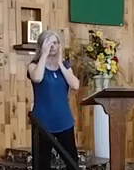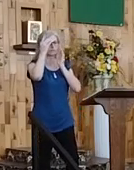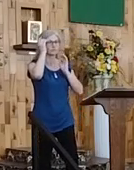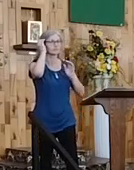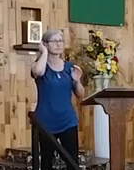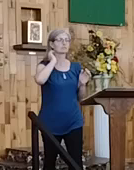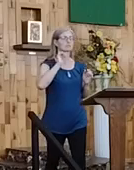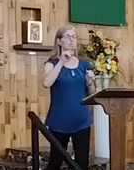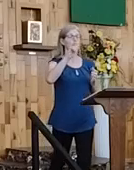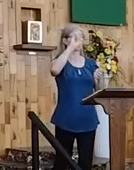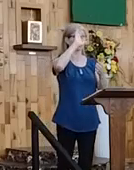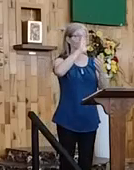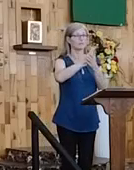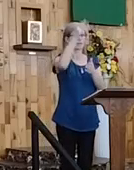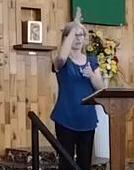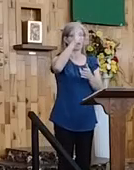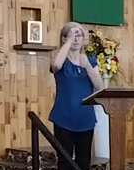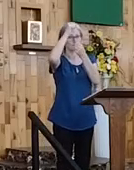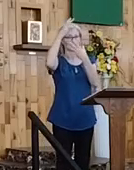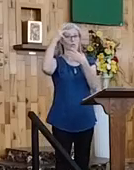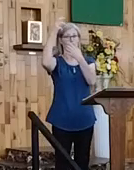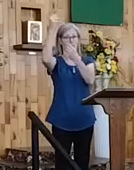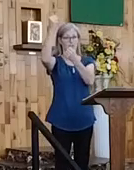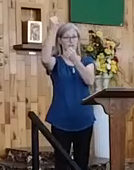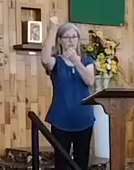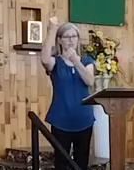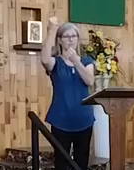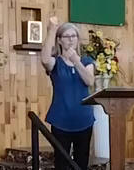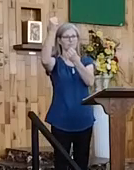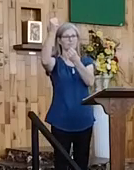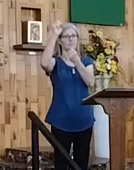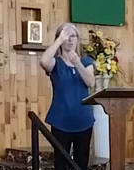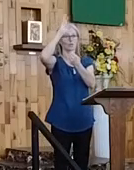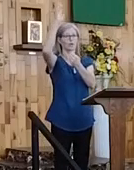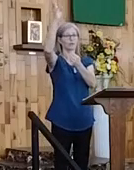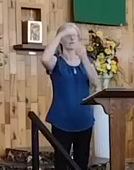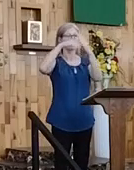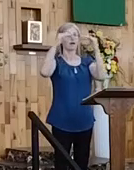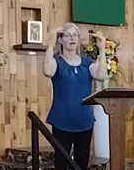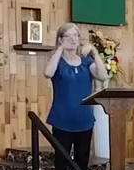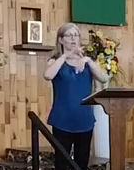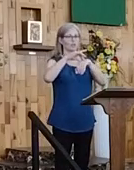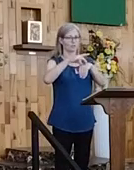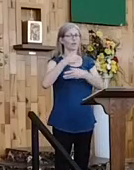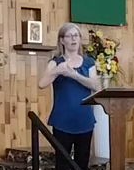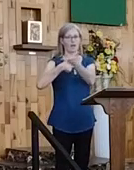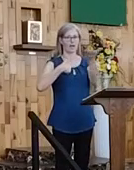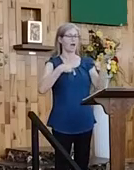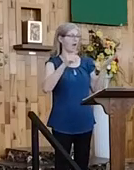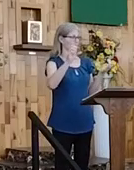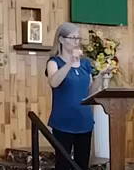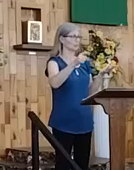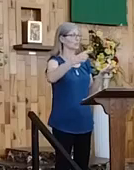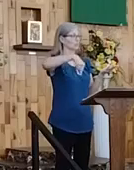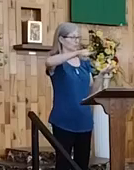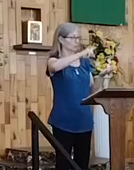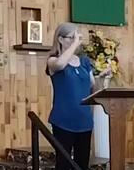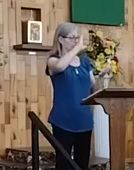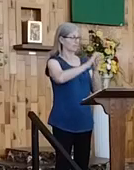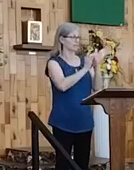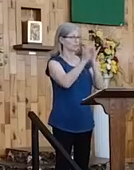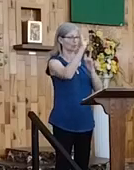Do you believe in God the Father Almighty, creator of heaven and earth? Do you believe in